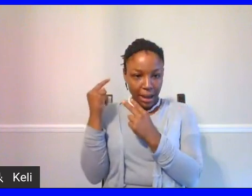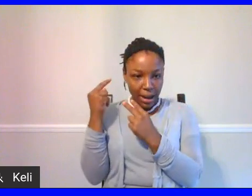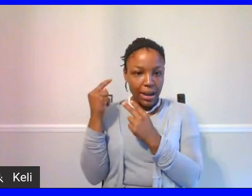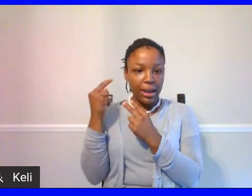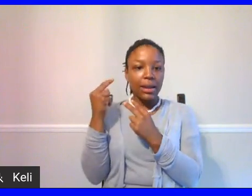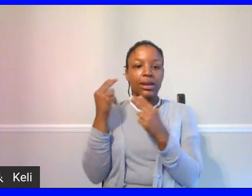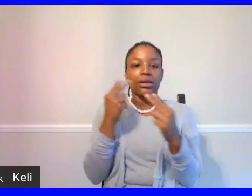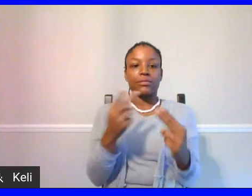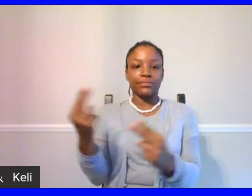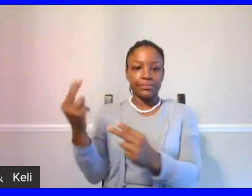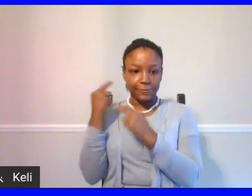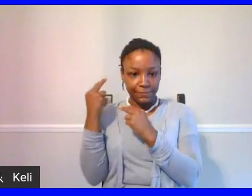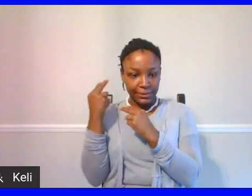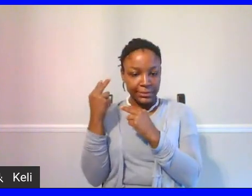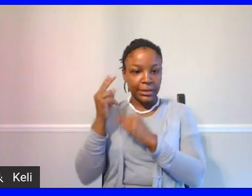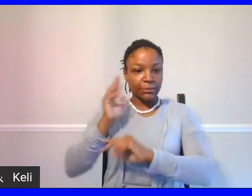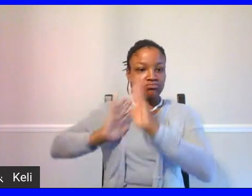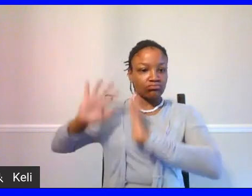back, you know, artists,